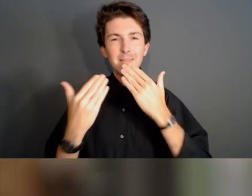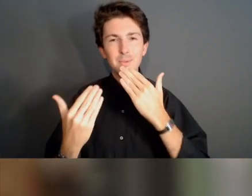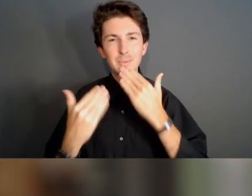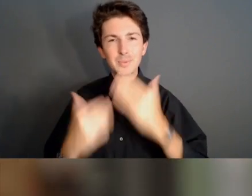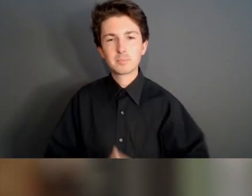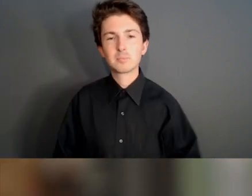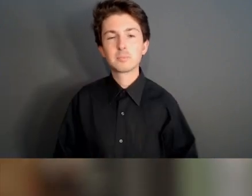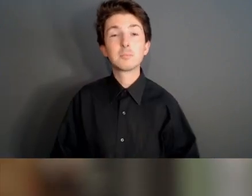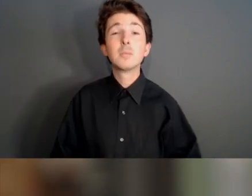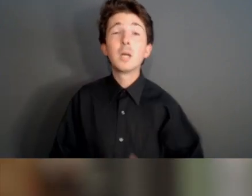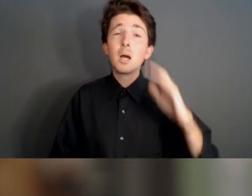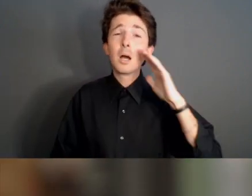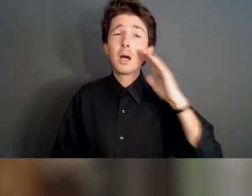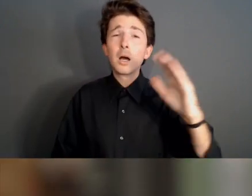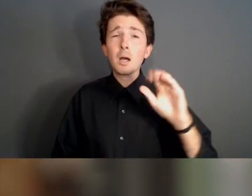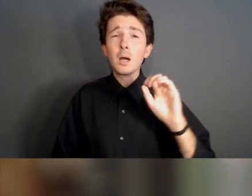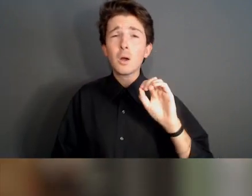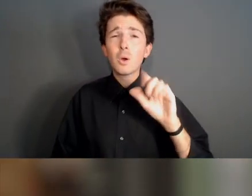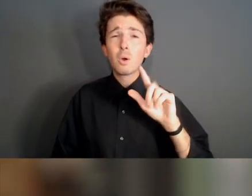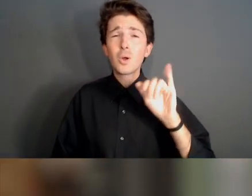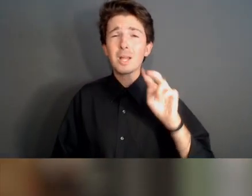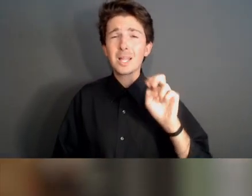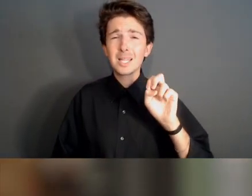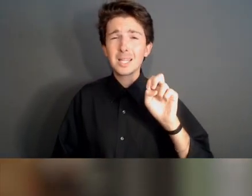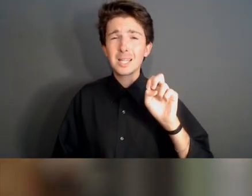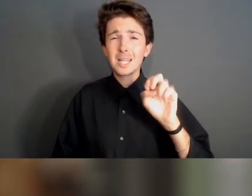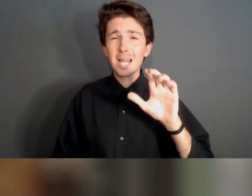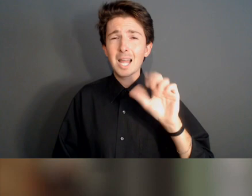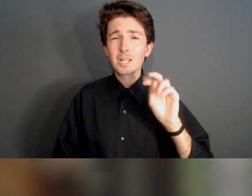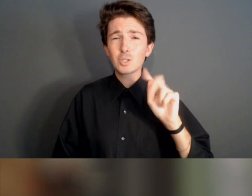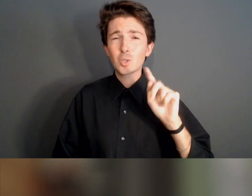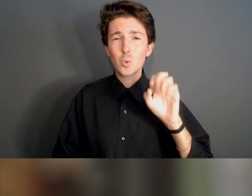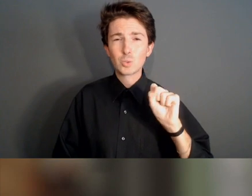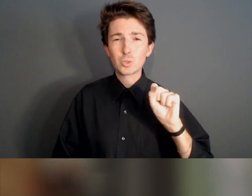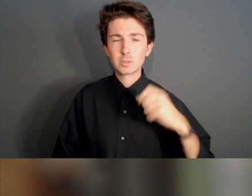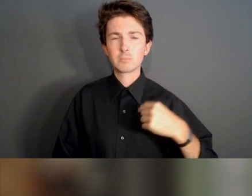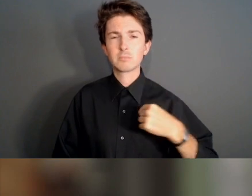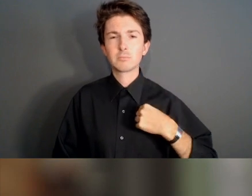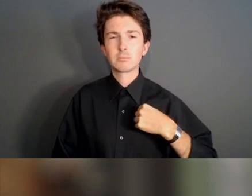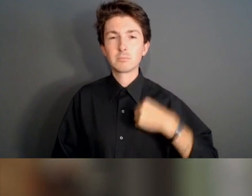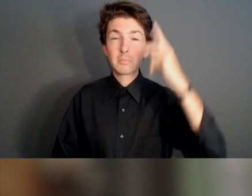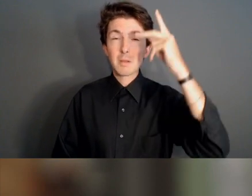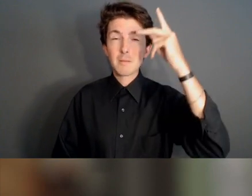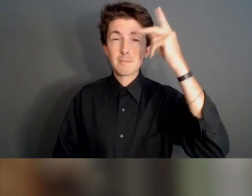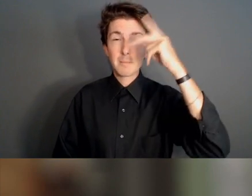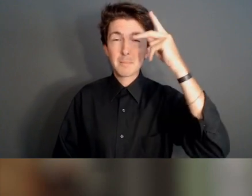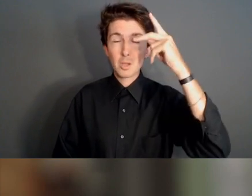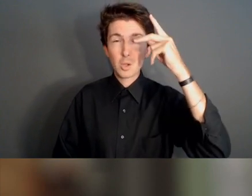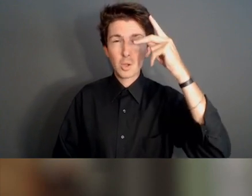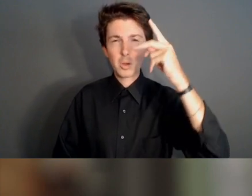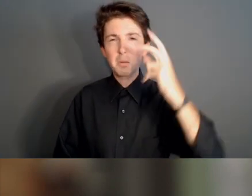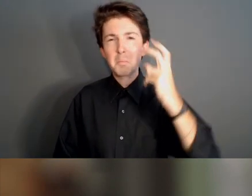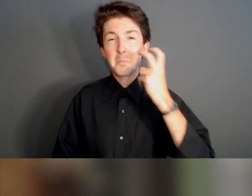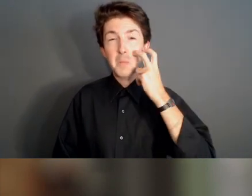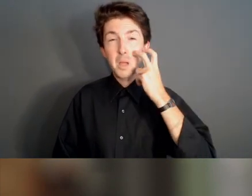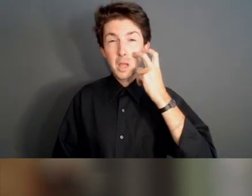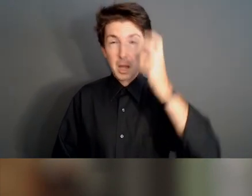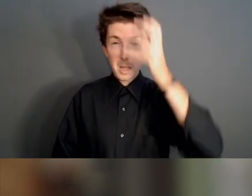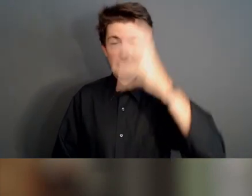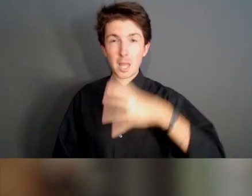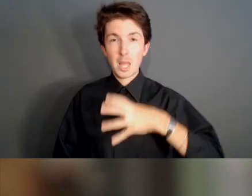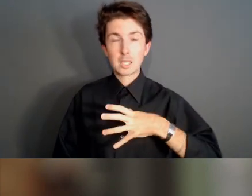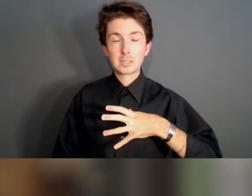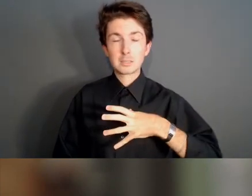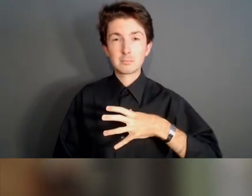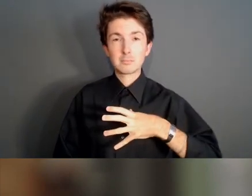Hi, I'm Oli Cantos, Chairman of the RespectAbility Board. I am a Filipino-American blind man wearing